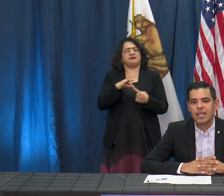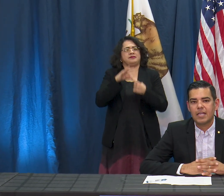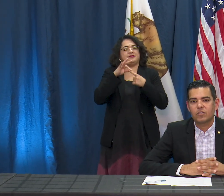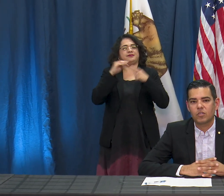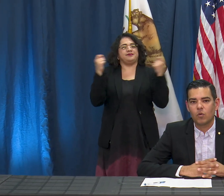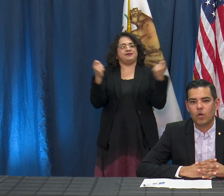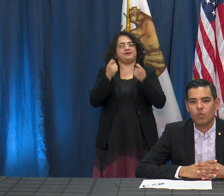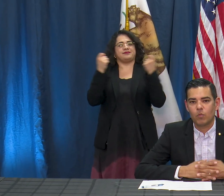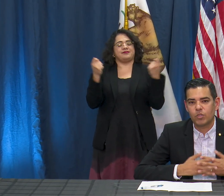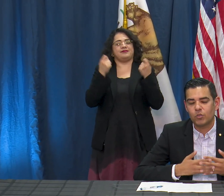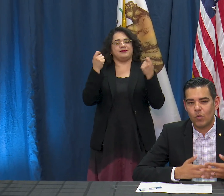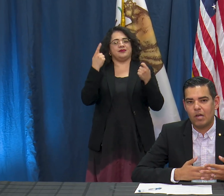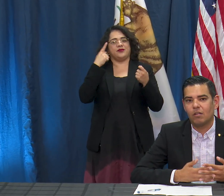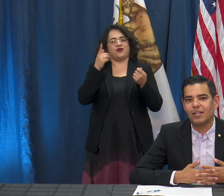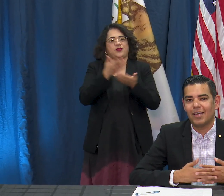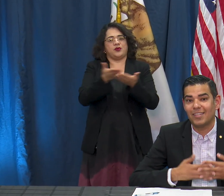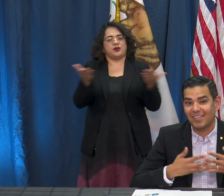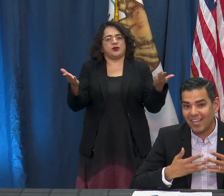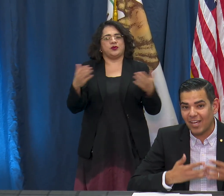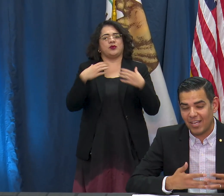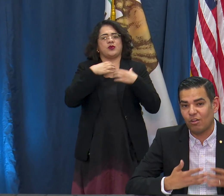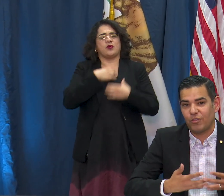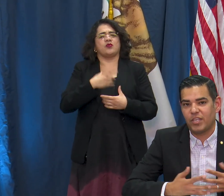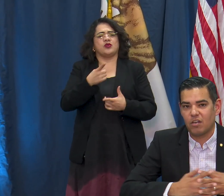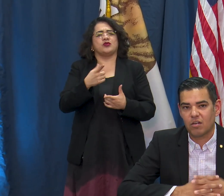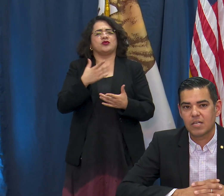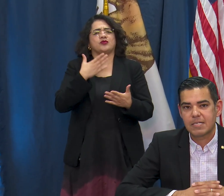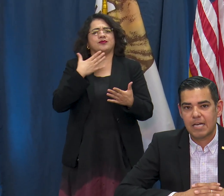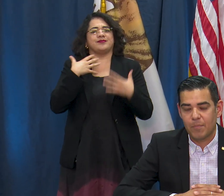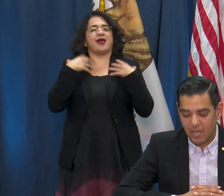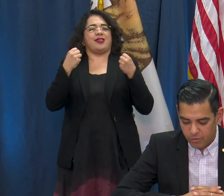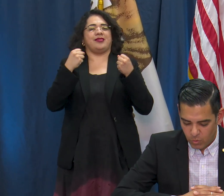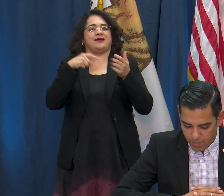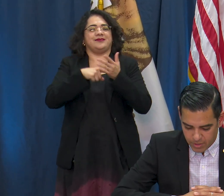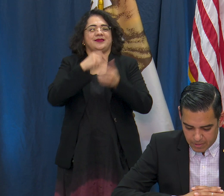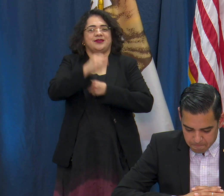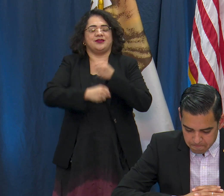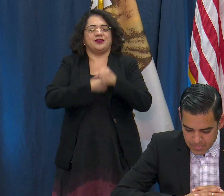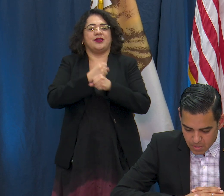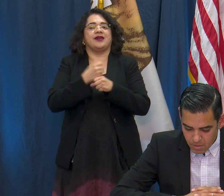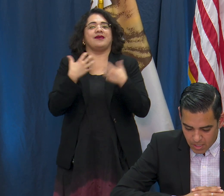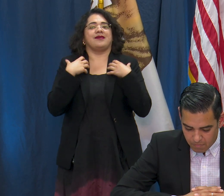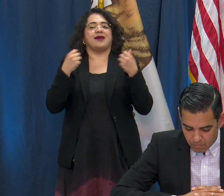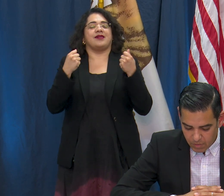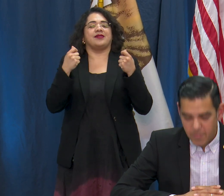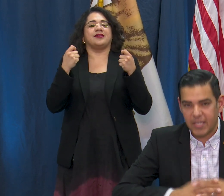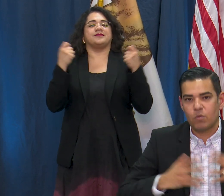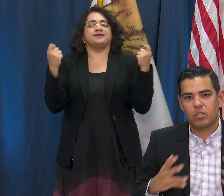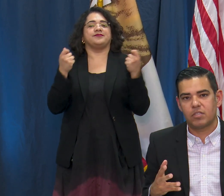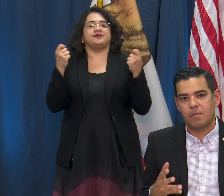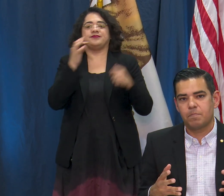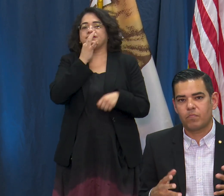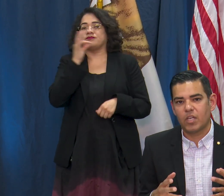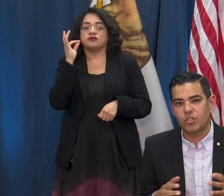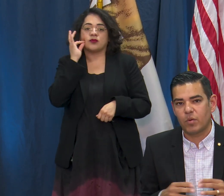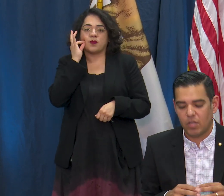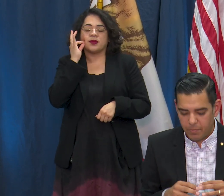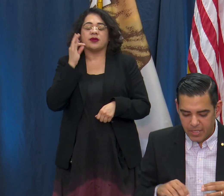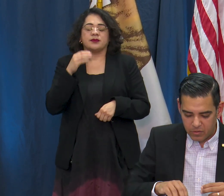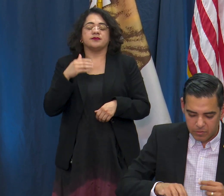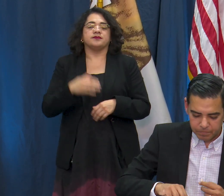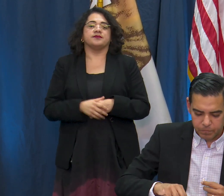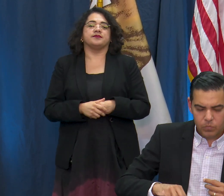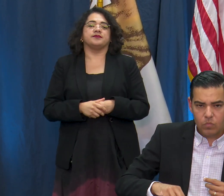year. And so we wish you well in a healthy year and a healthy Ramadan. Let me begin with some